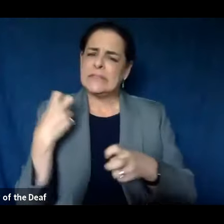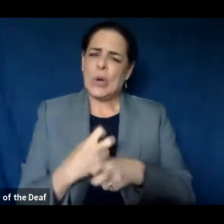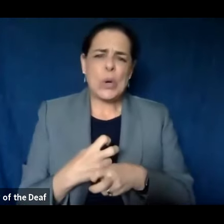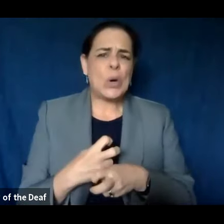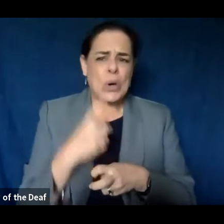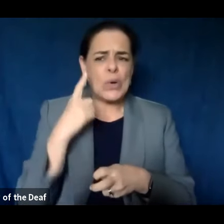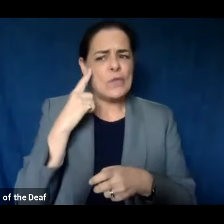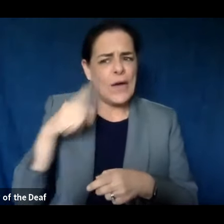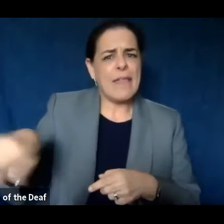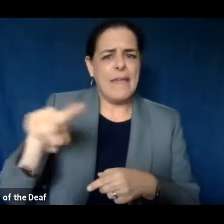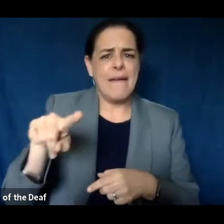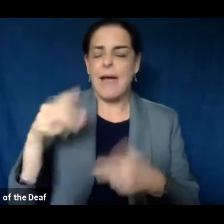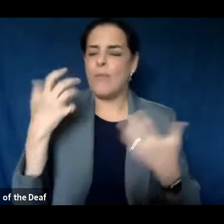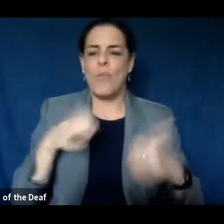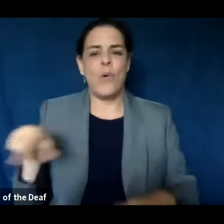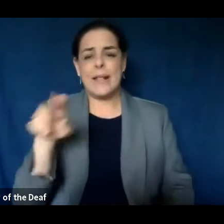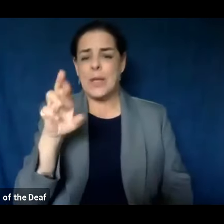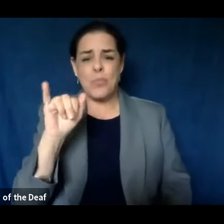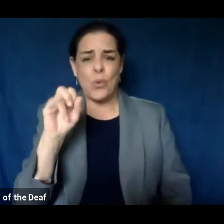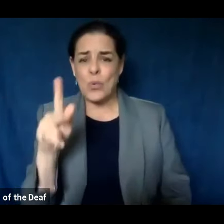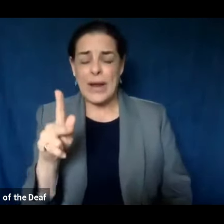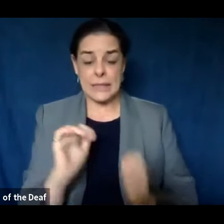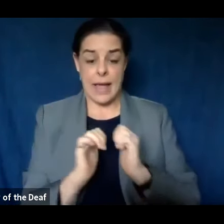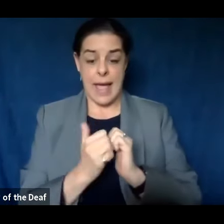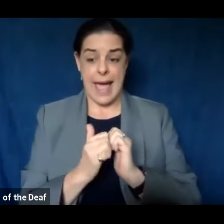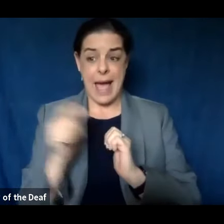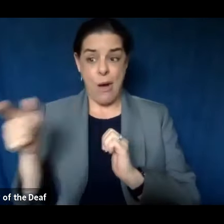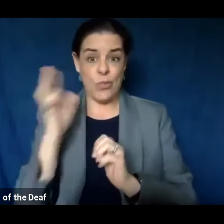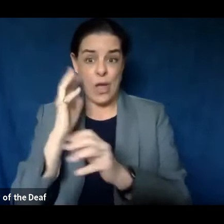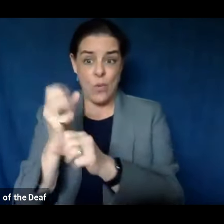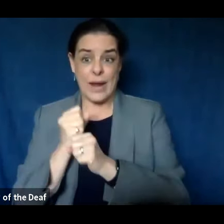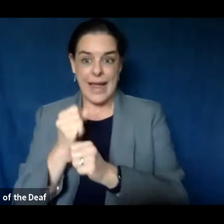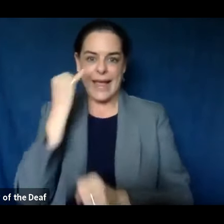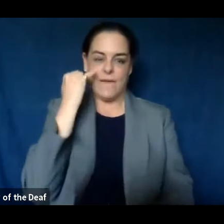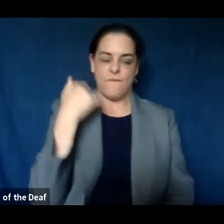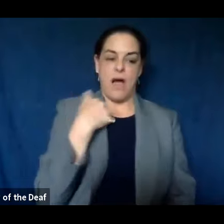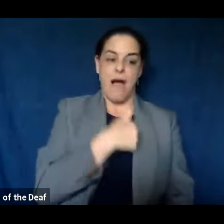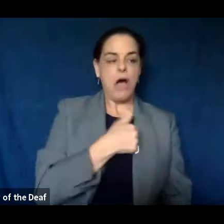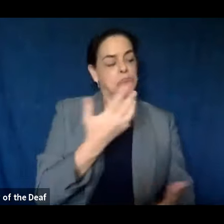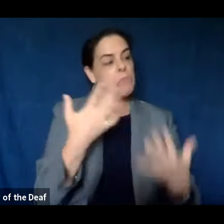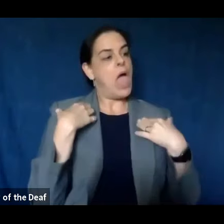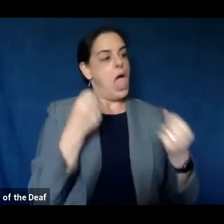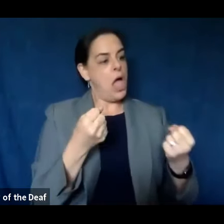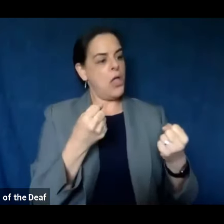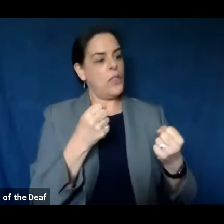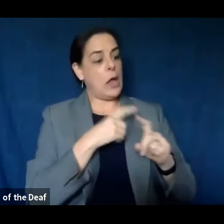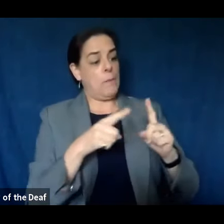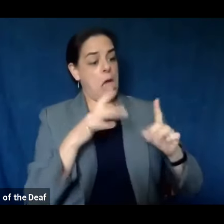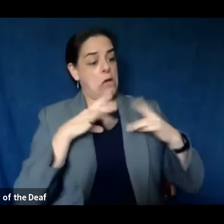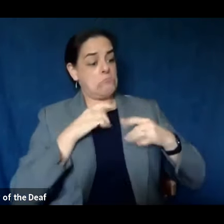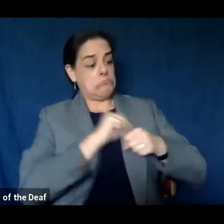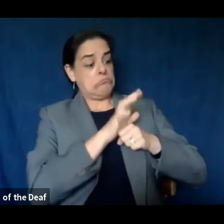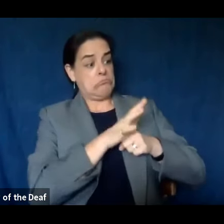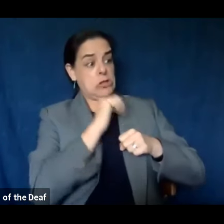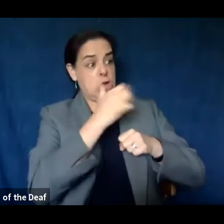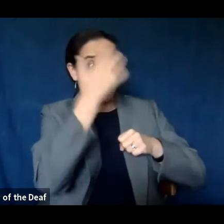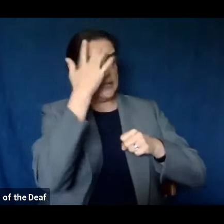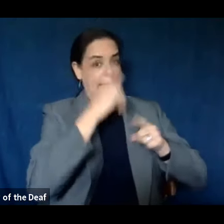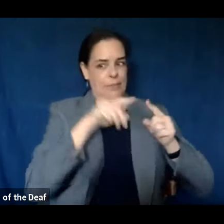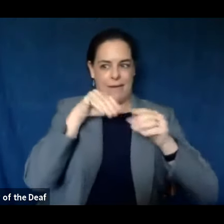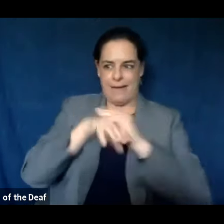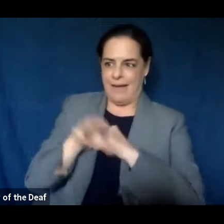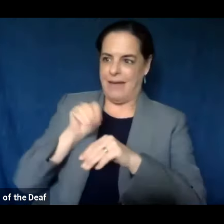risk. And the way they're going to get it is by us, who are relatively healthy, going into that facility and introducing it.